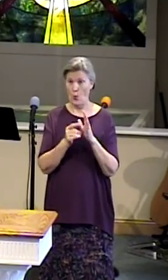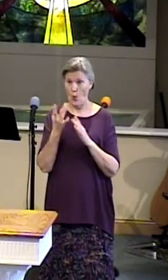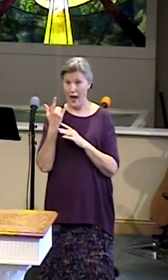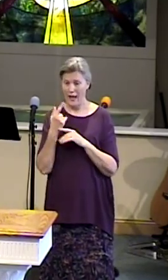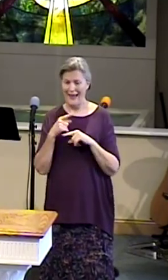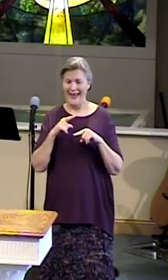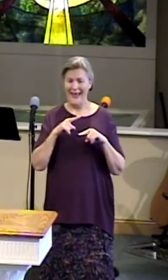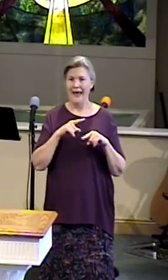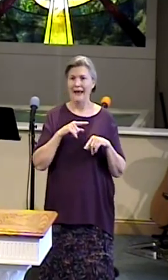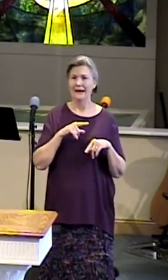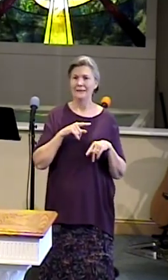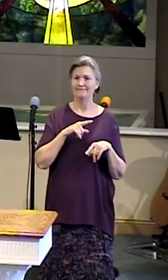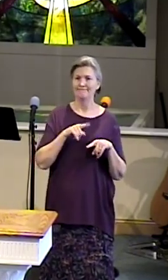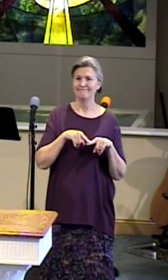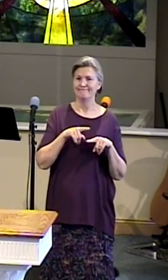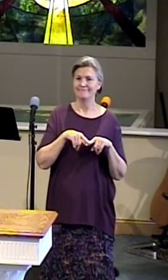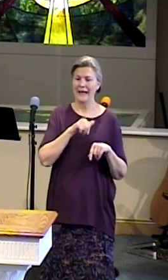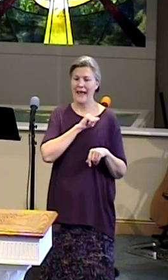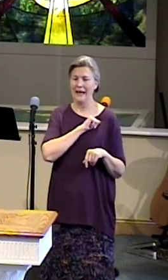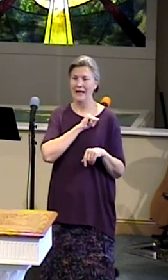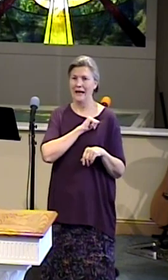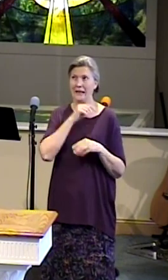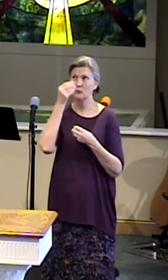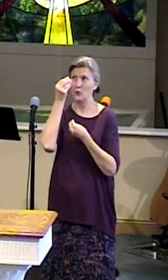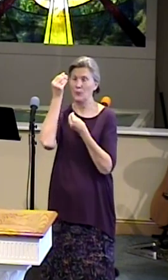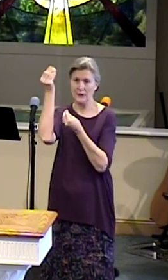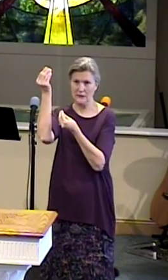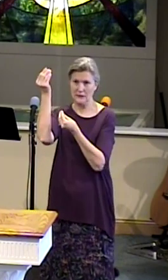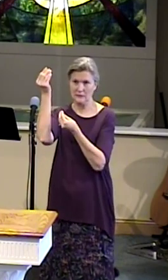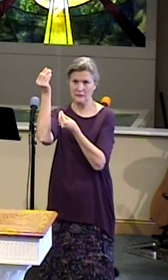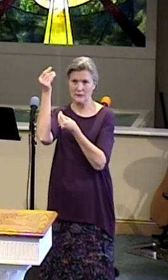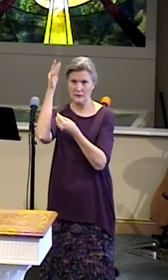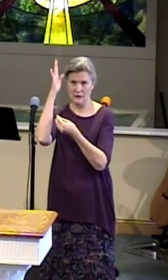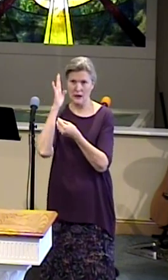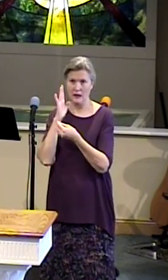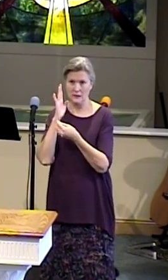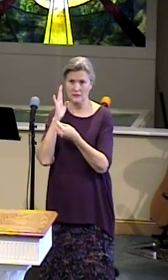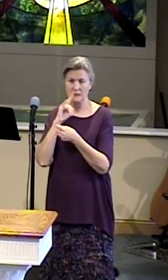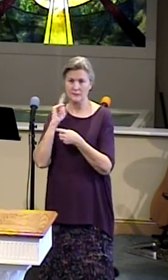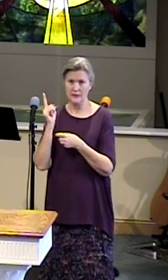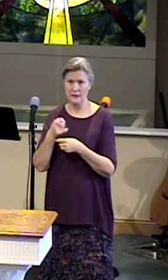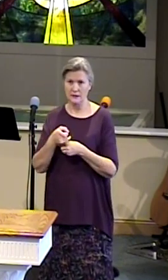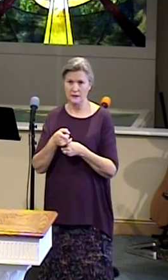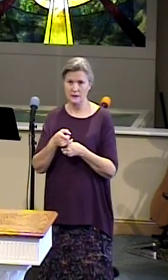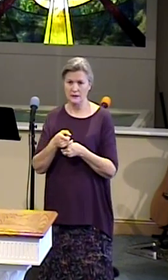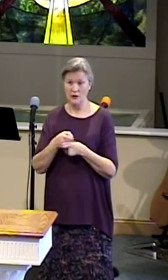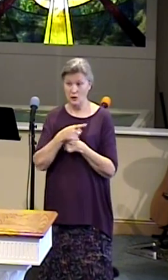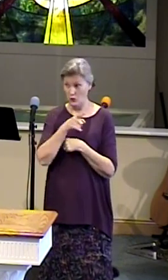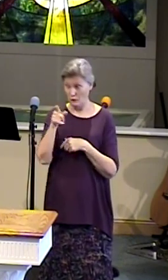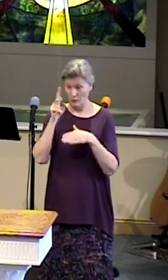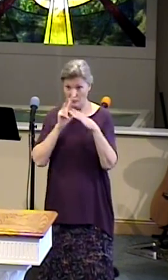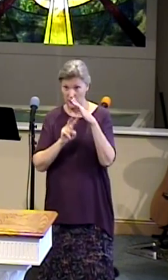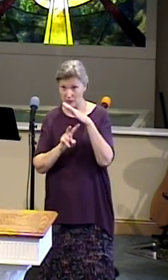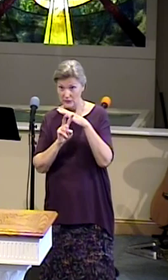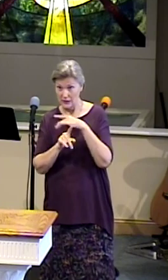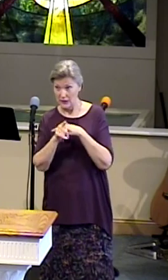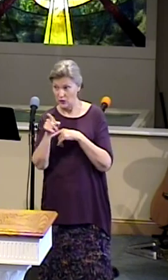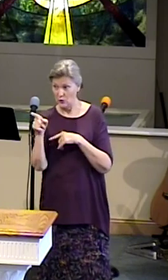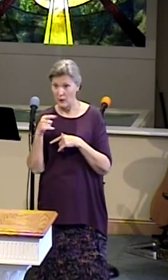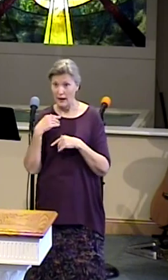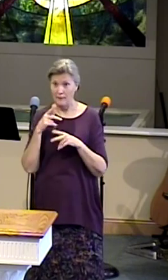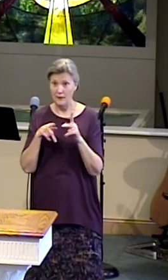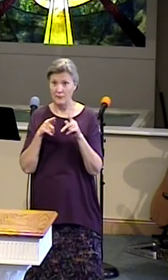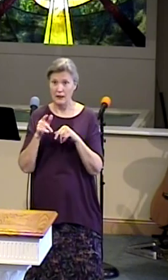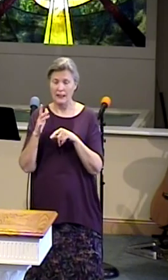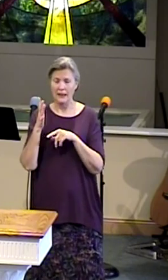You've been prophesied to. You've had people lay hands upon you. You've had incredible experiences with God.